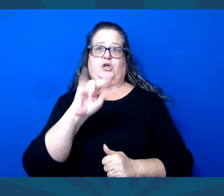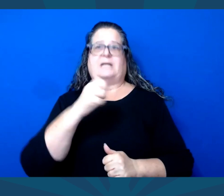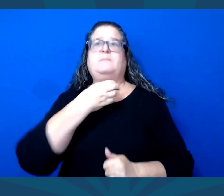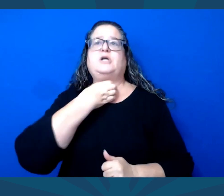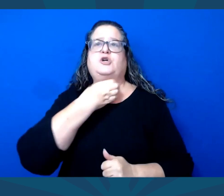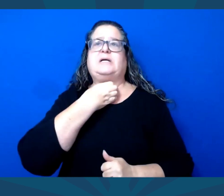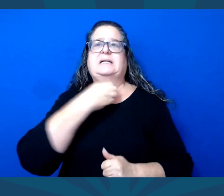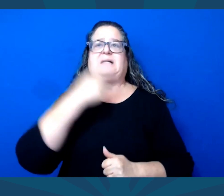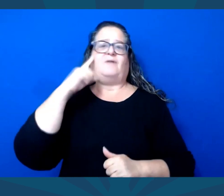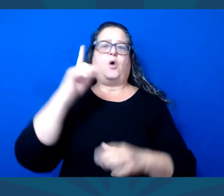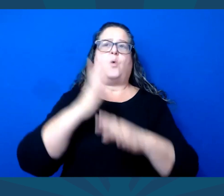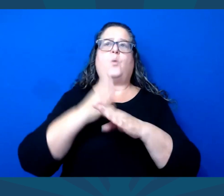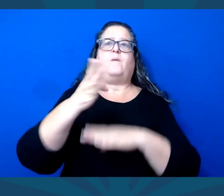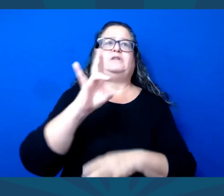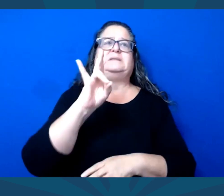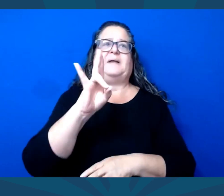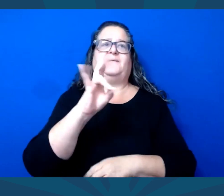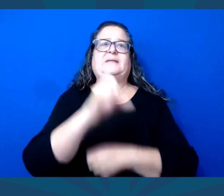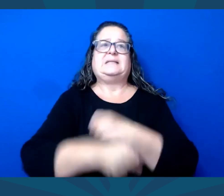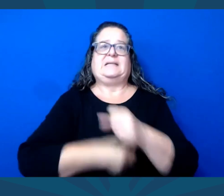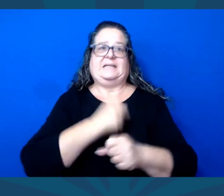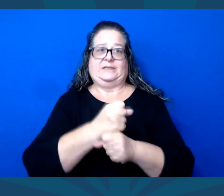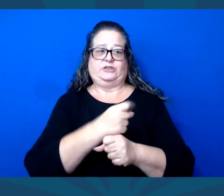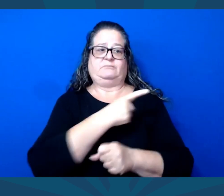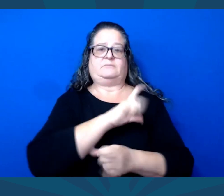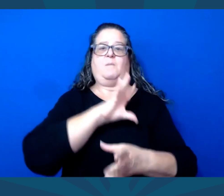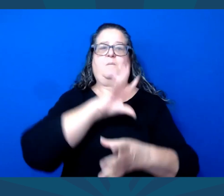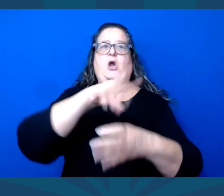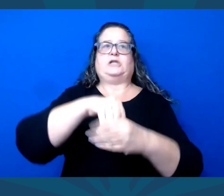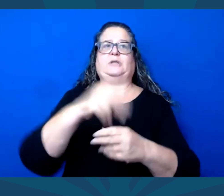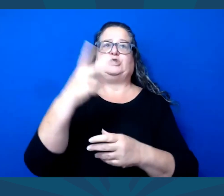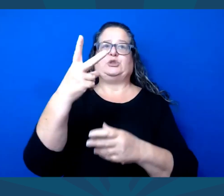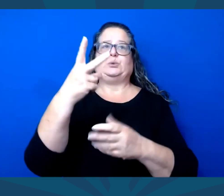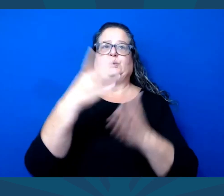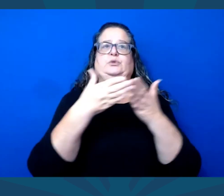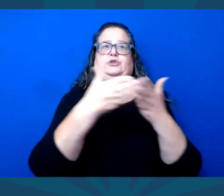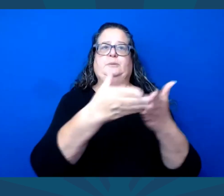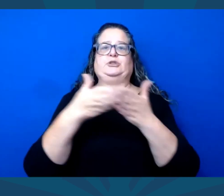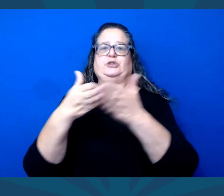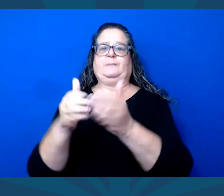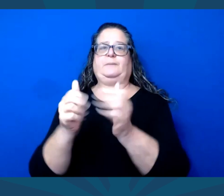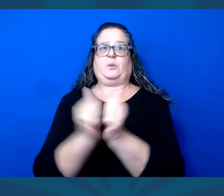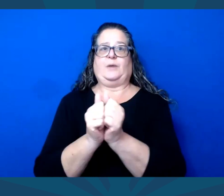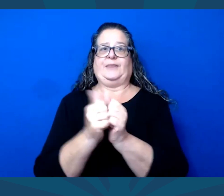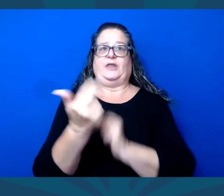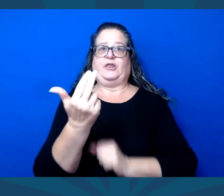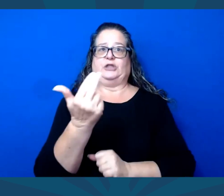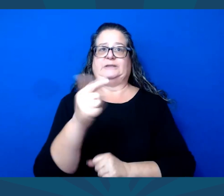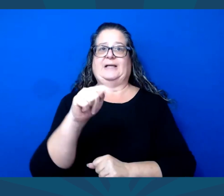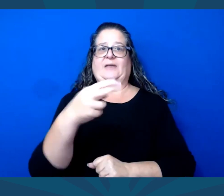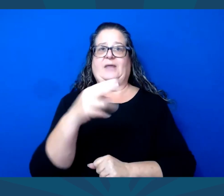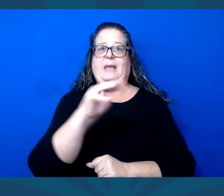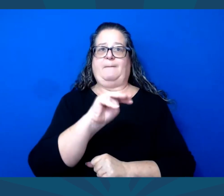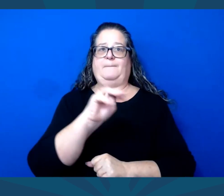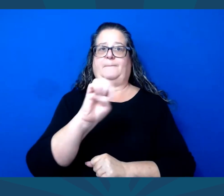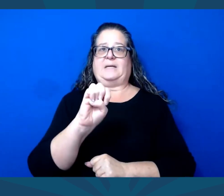Christians are commanded to love their neighbors and to fight for those who cannot fight for themselves.